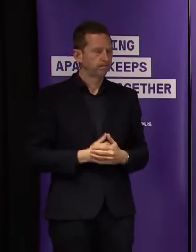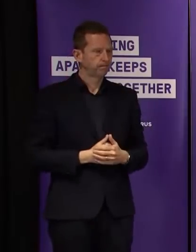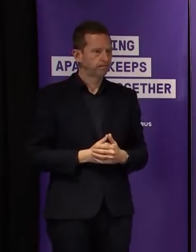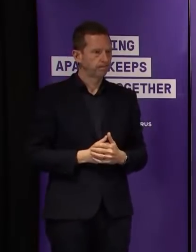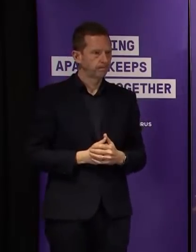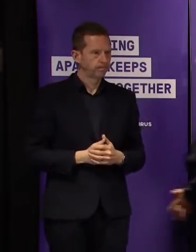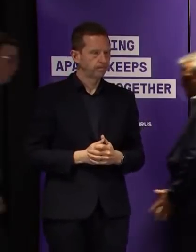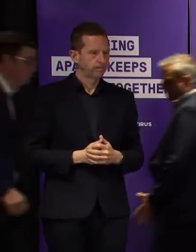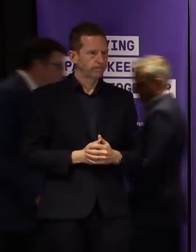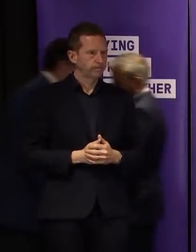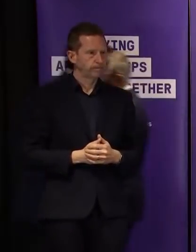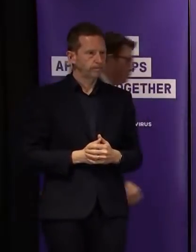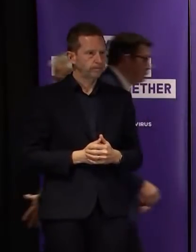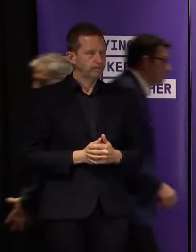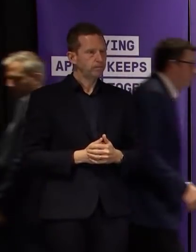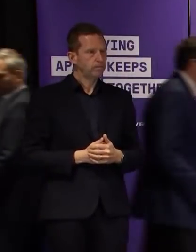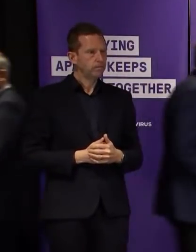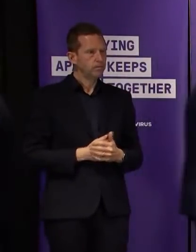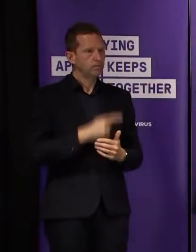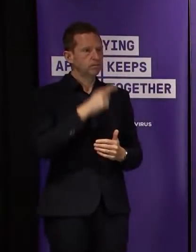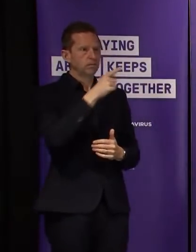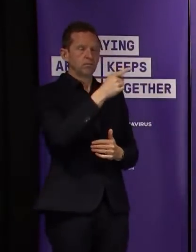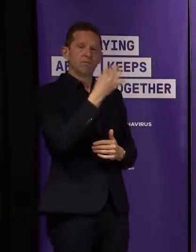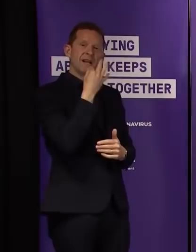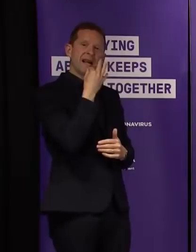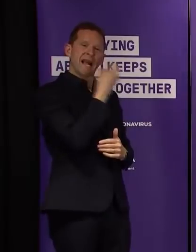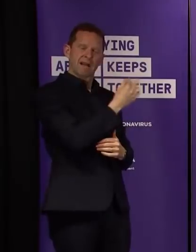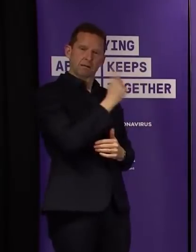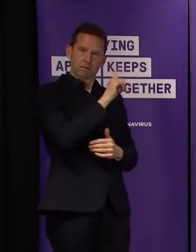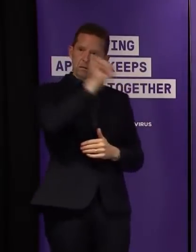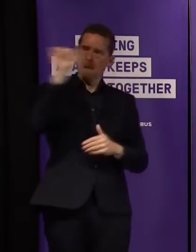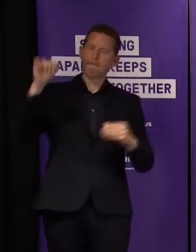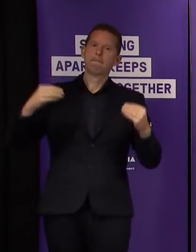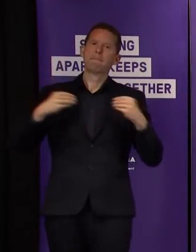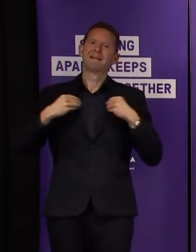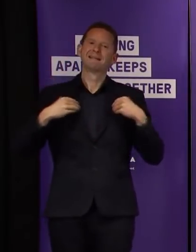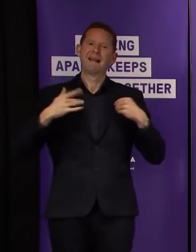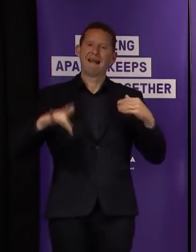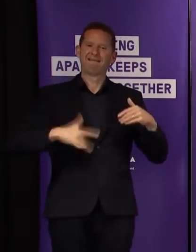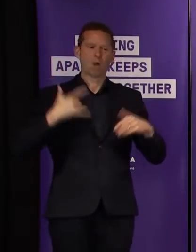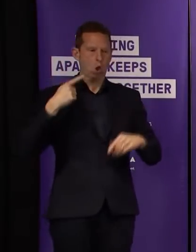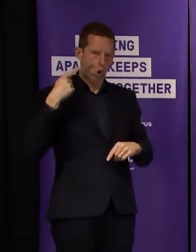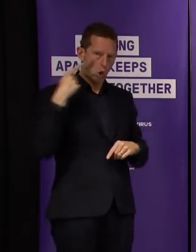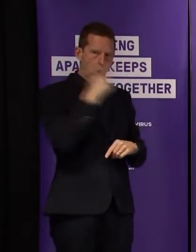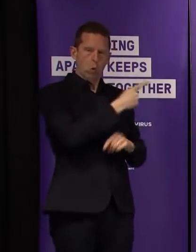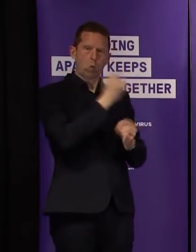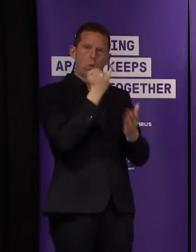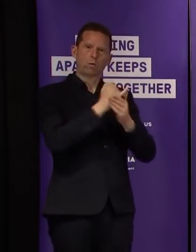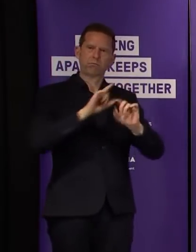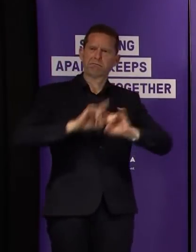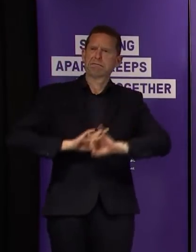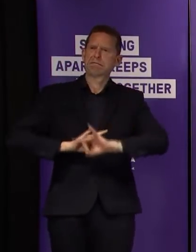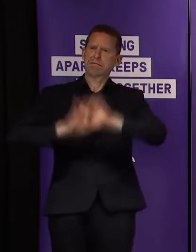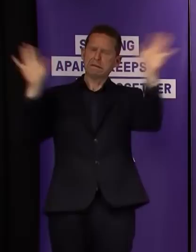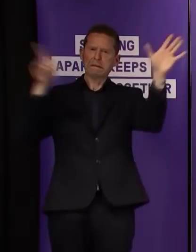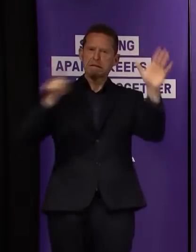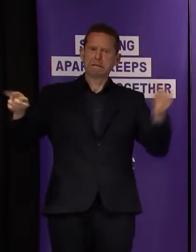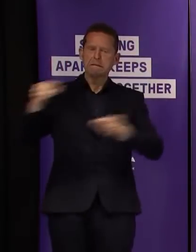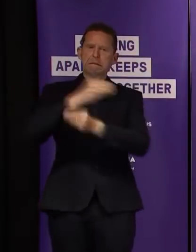and taken a wrecking ball to business. What's your response to that? I'm not here to respond to comments made